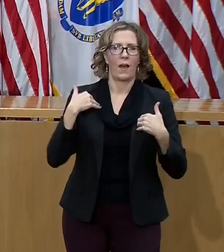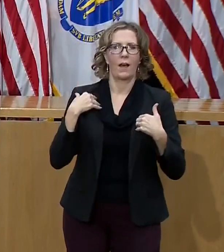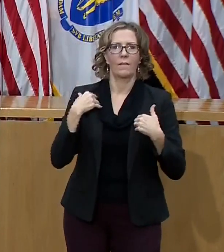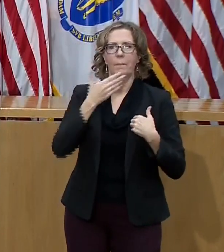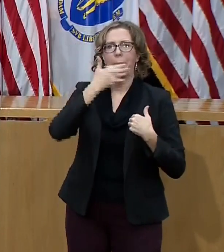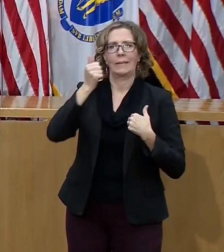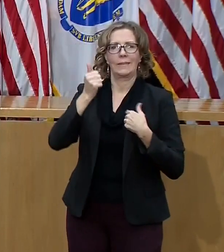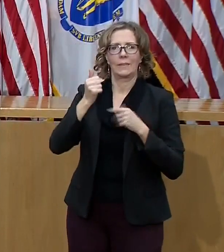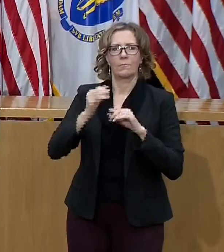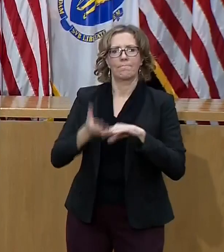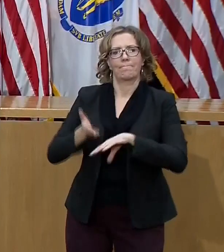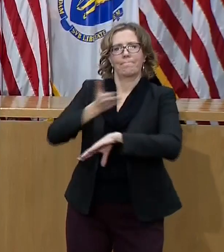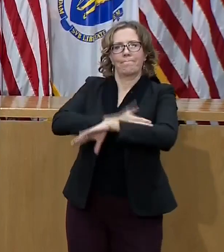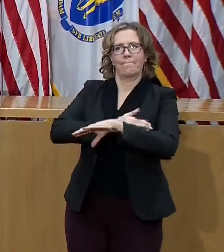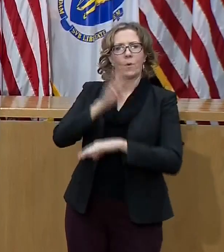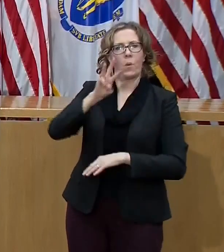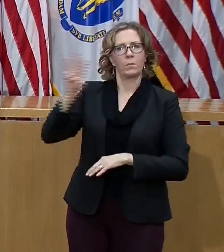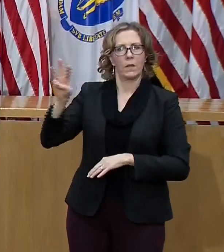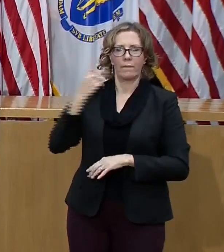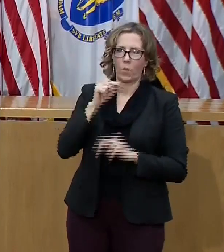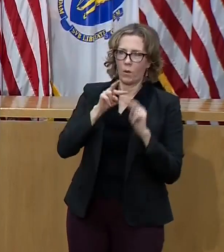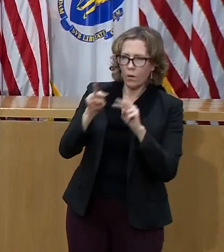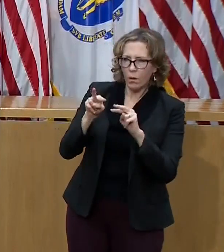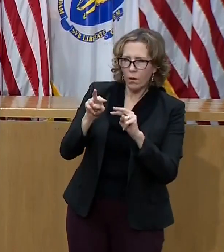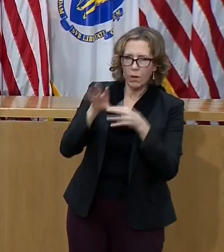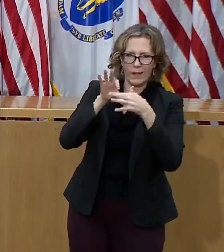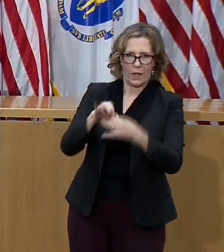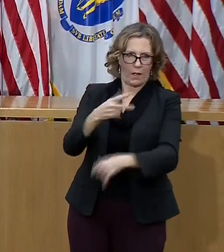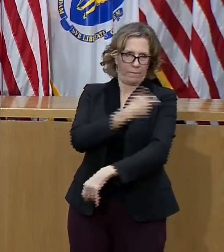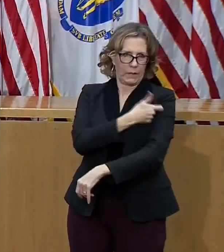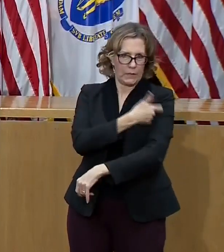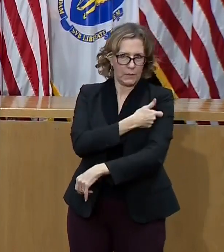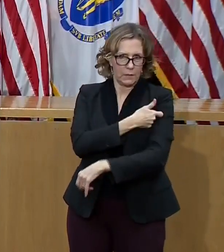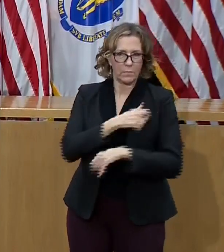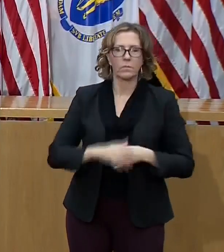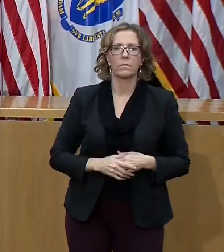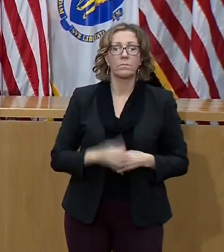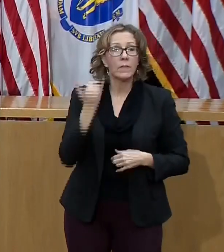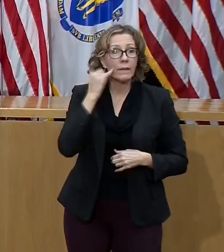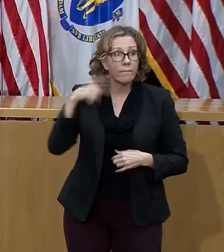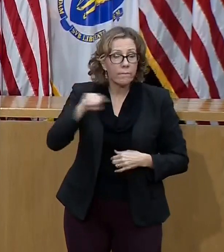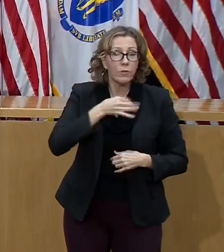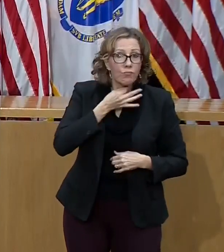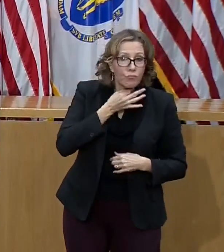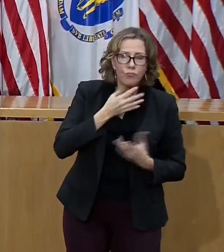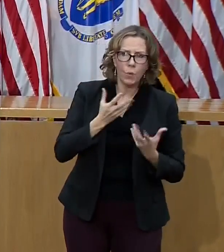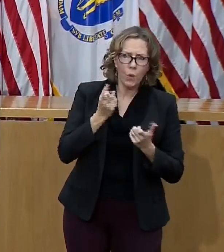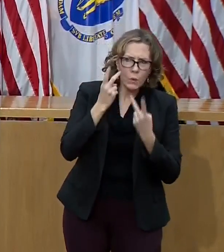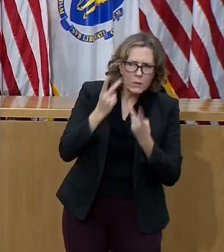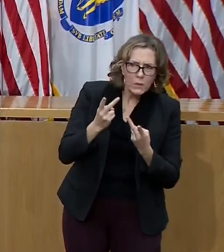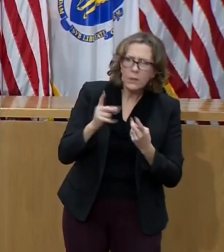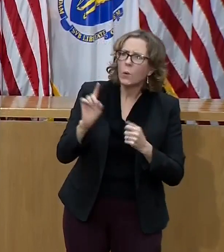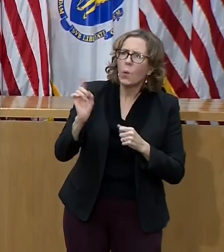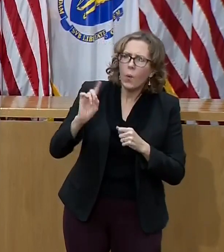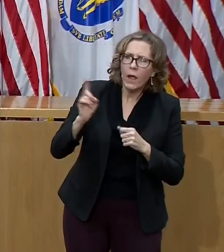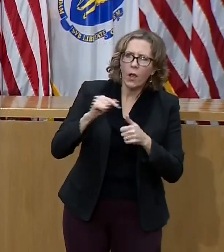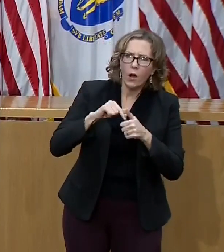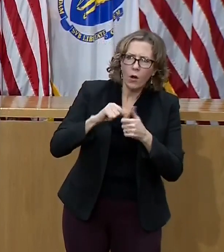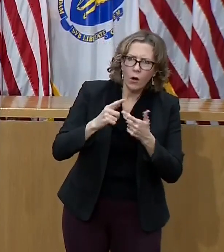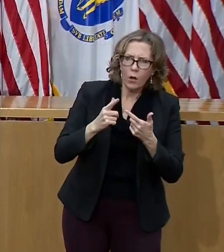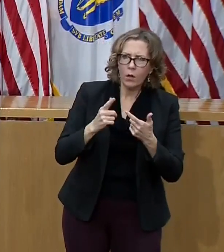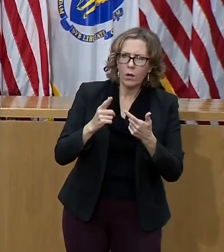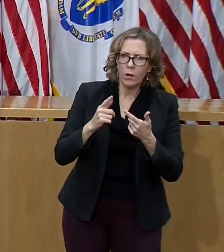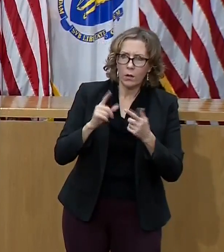user-friendly dashboard to review it. Users will be able to search data based on specific criteria, such